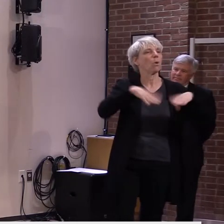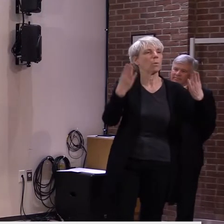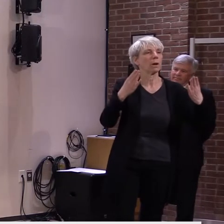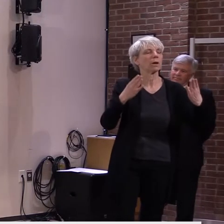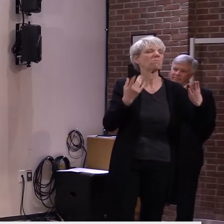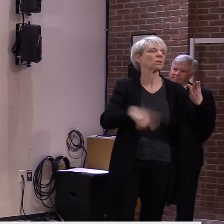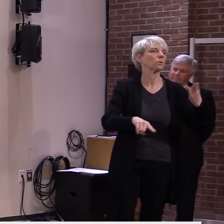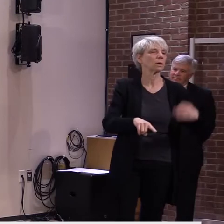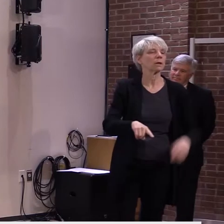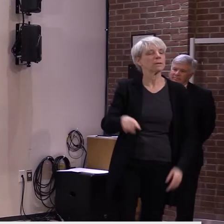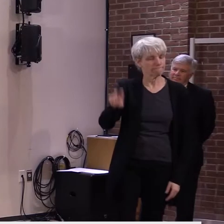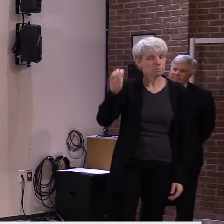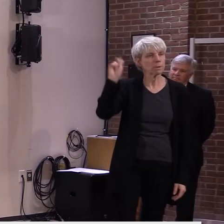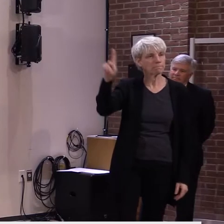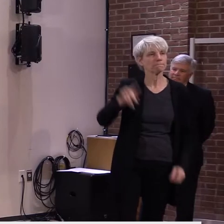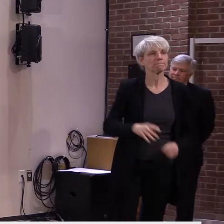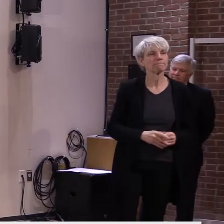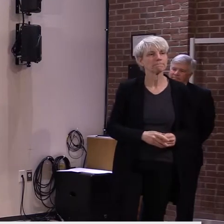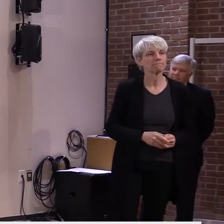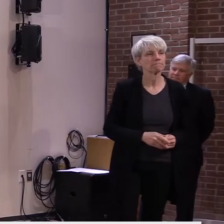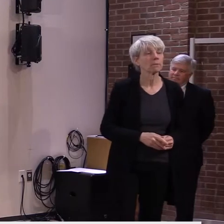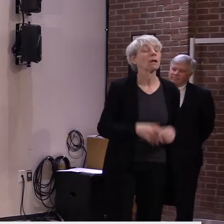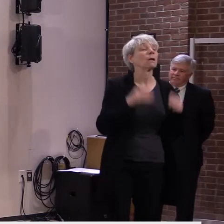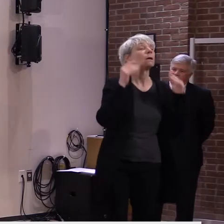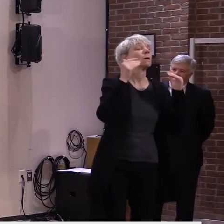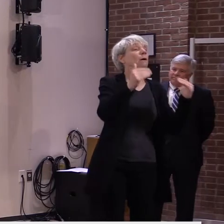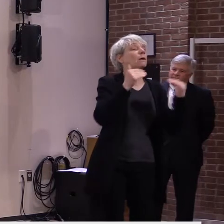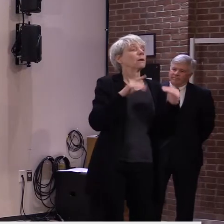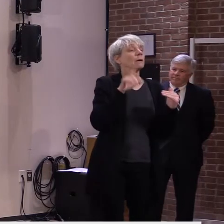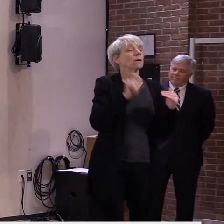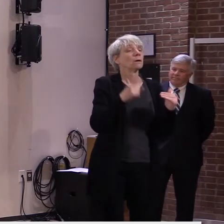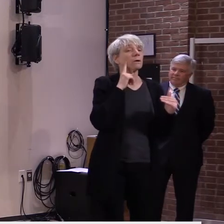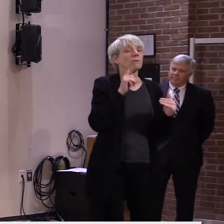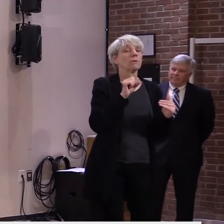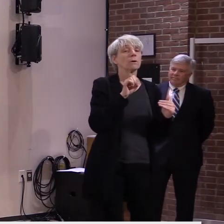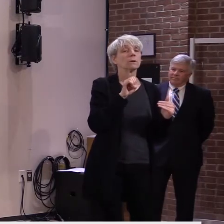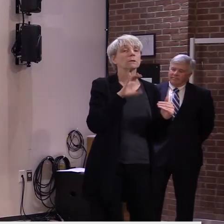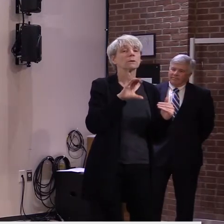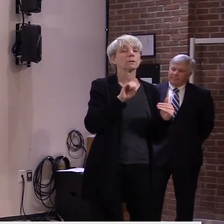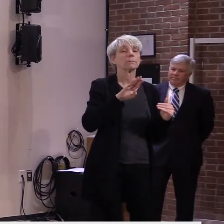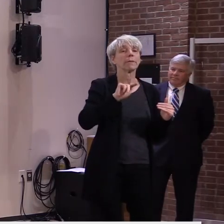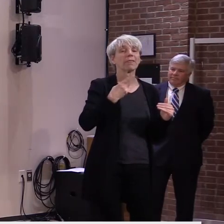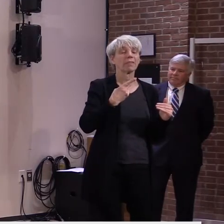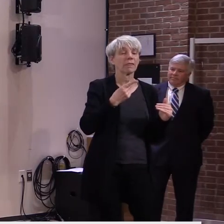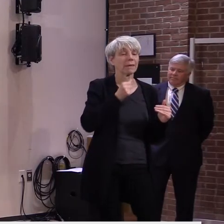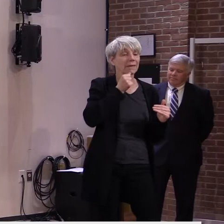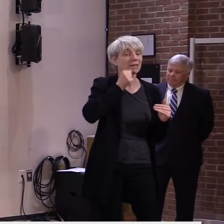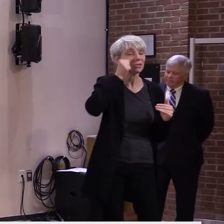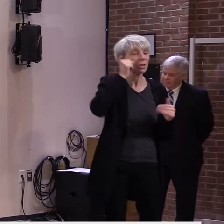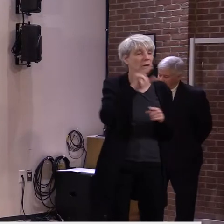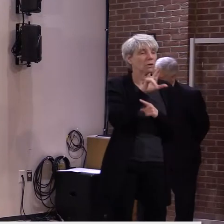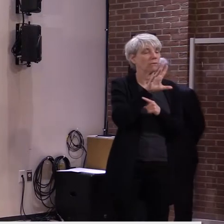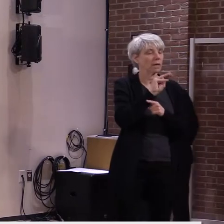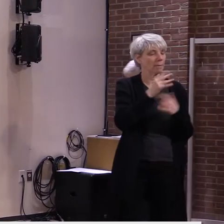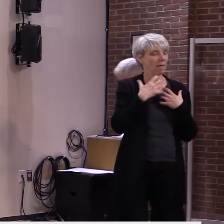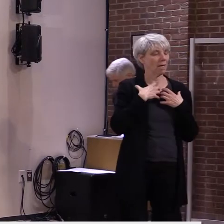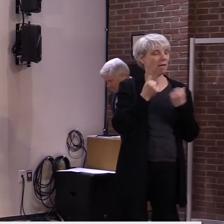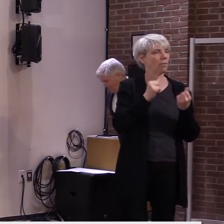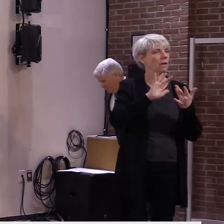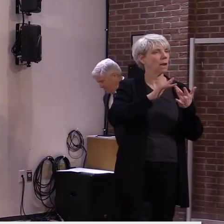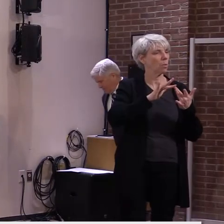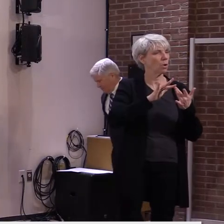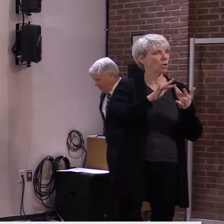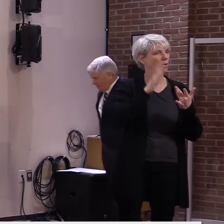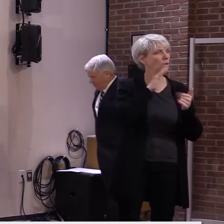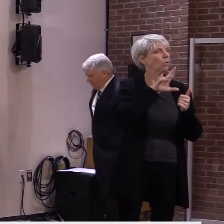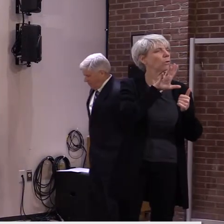All right. Here's a question for Secretary Smith. UVM Health Network yesterday put out a press release and said